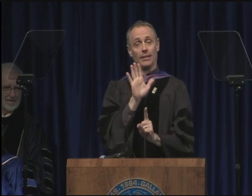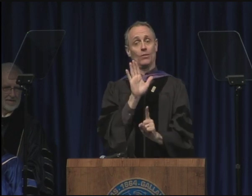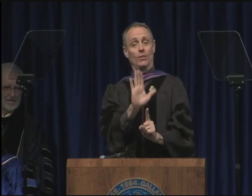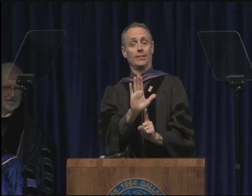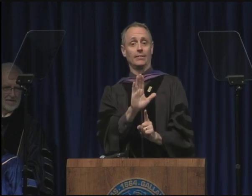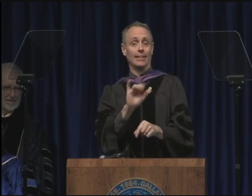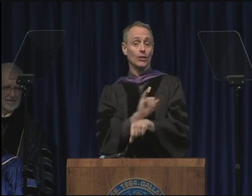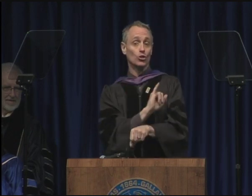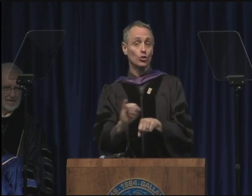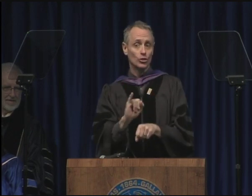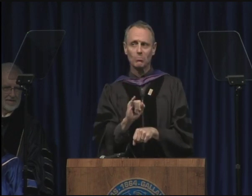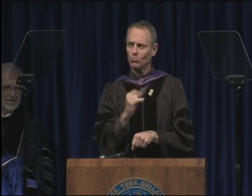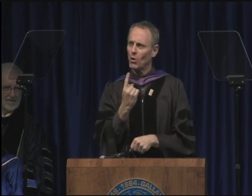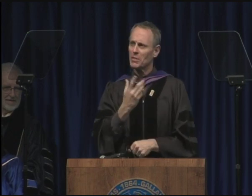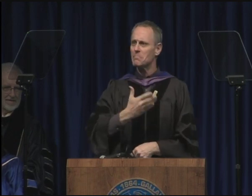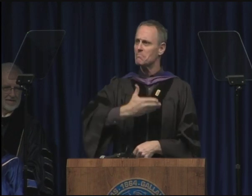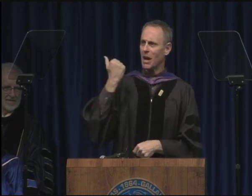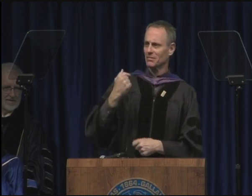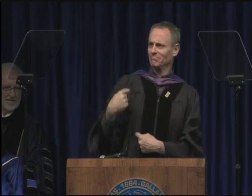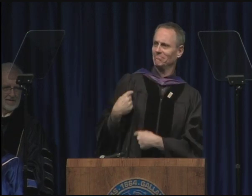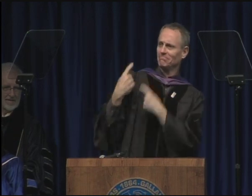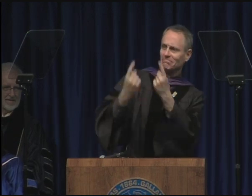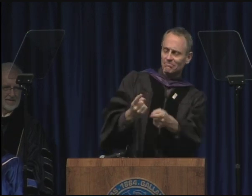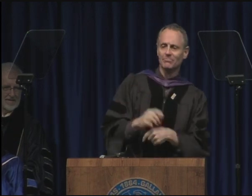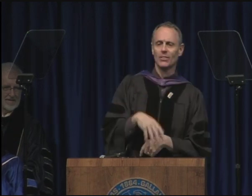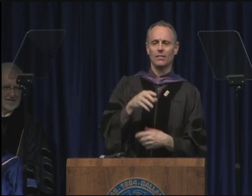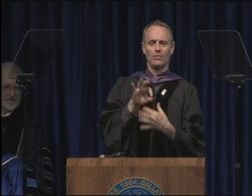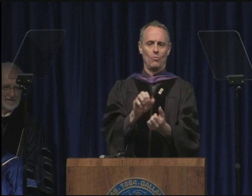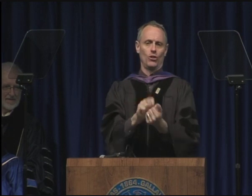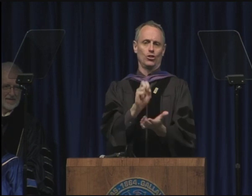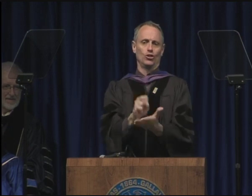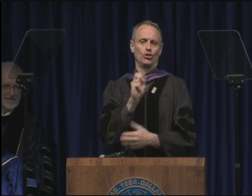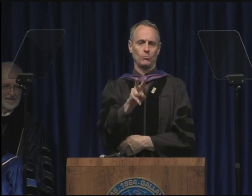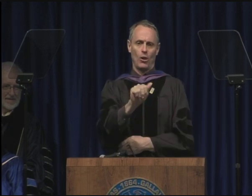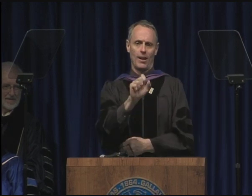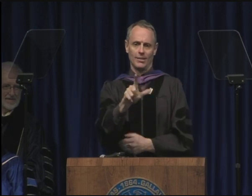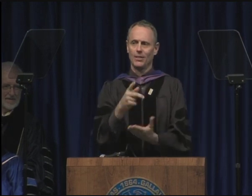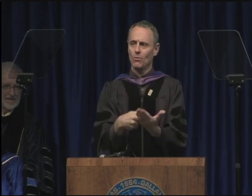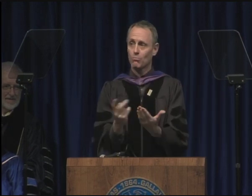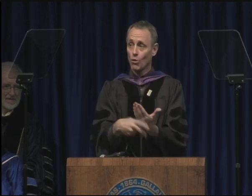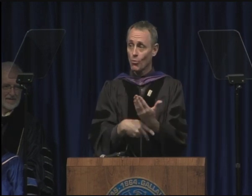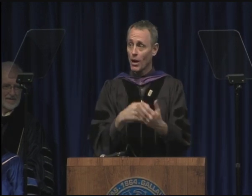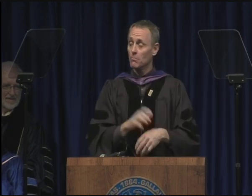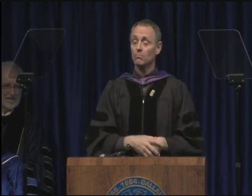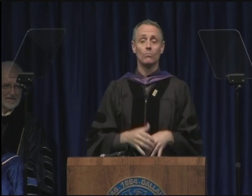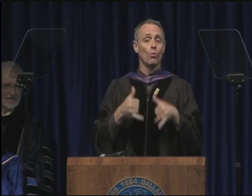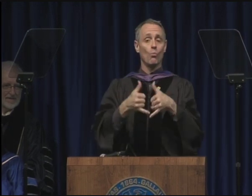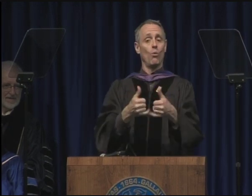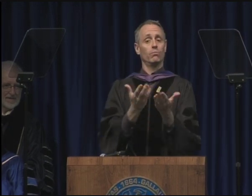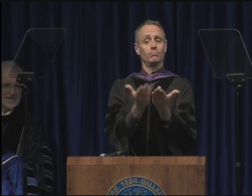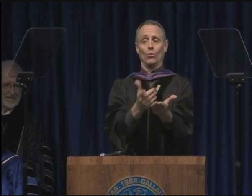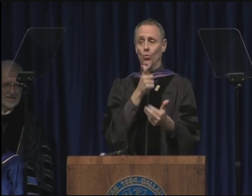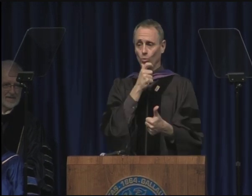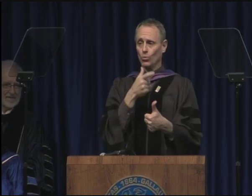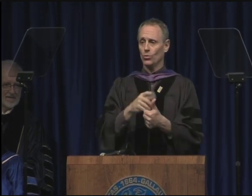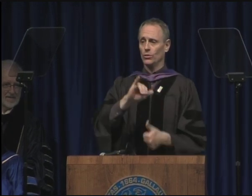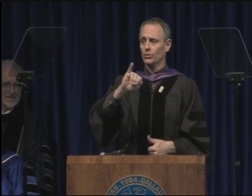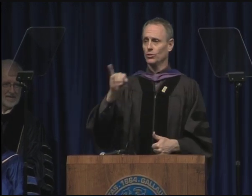tenacity, closing with one of the best teaching internships ever with Gallaudet's own Jumpstart ASL program.